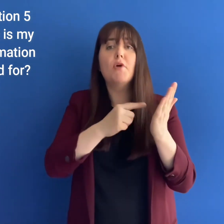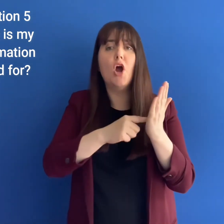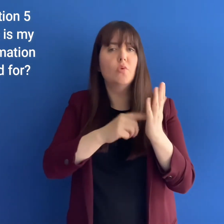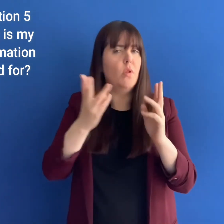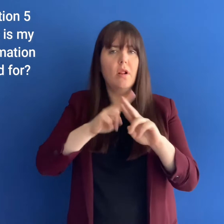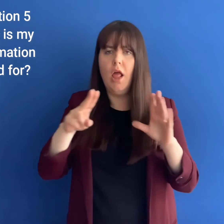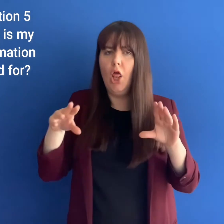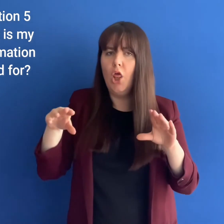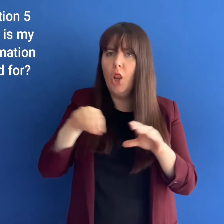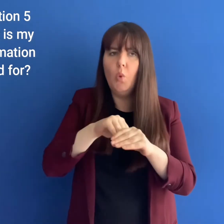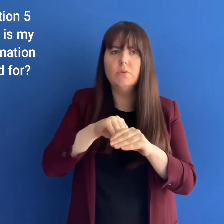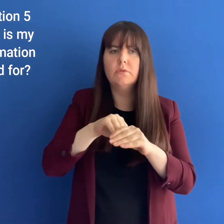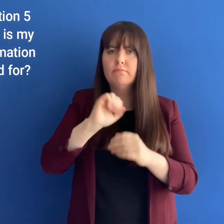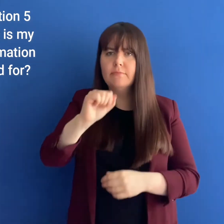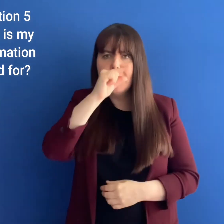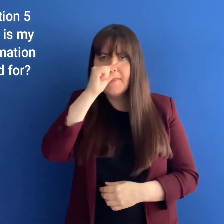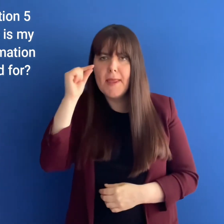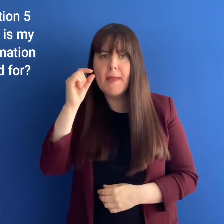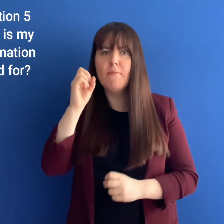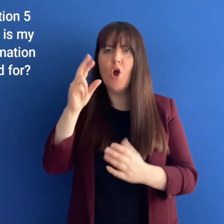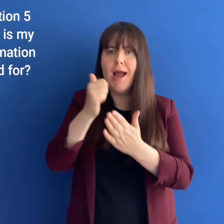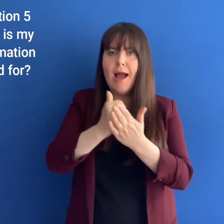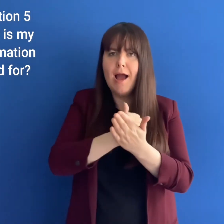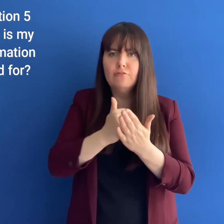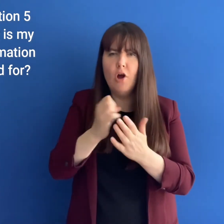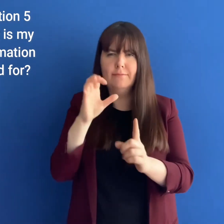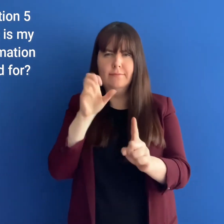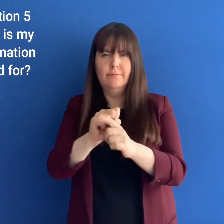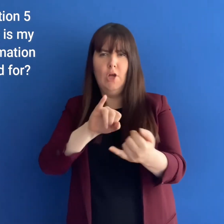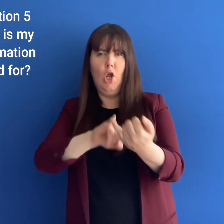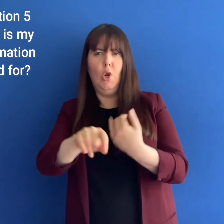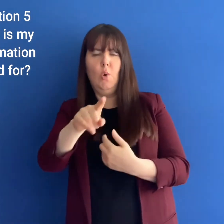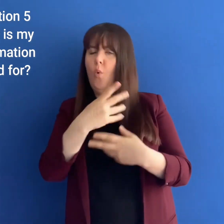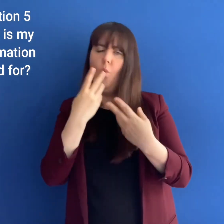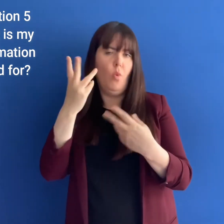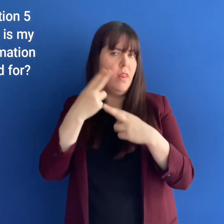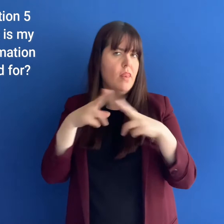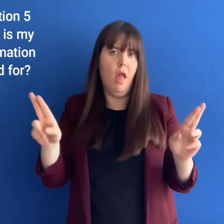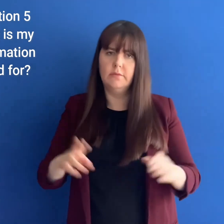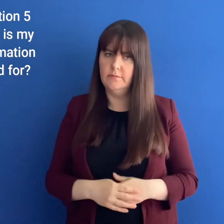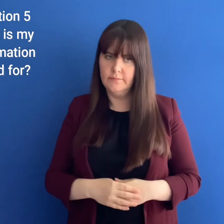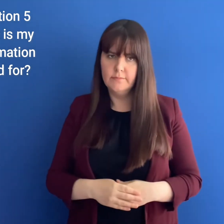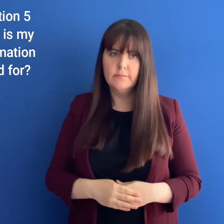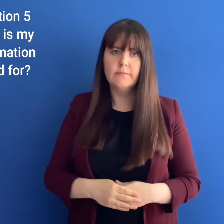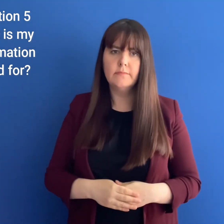The reports will not include your name or address or any identifying